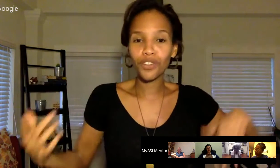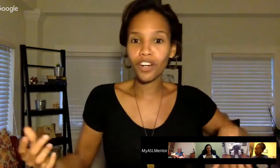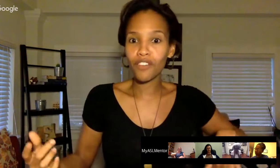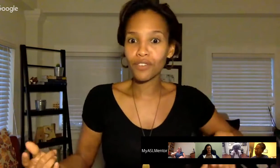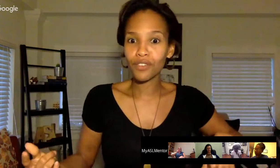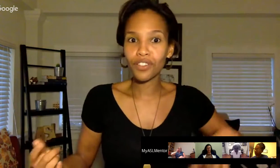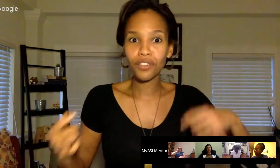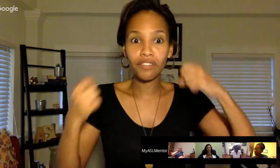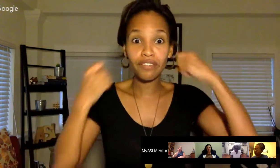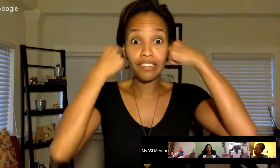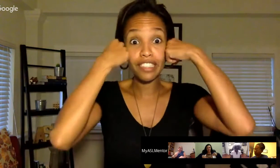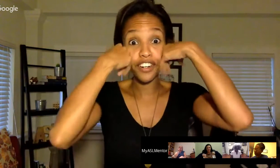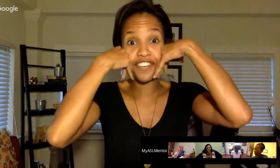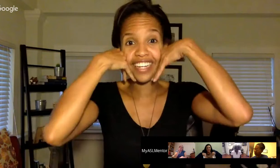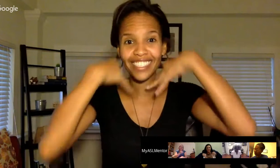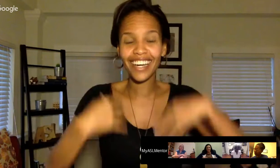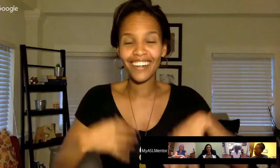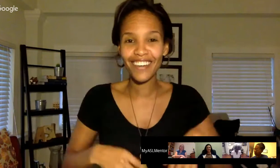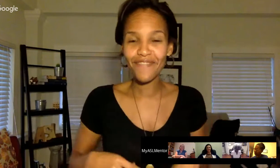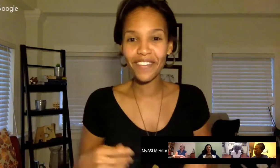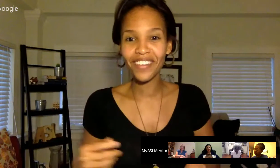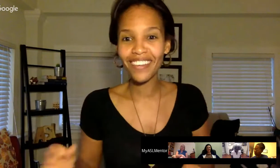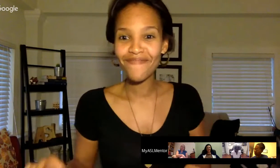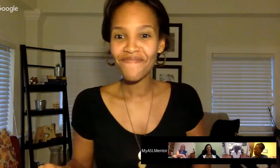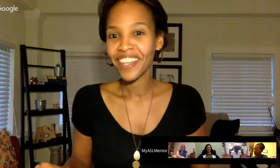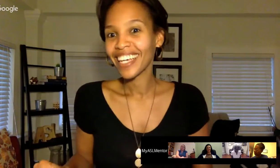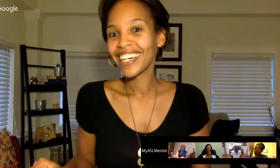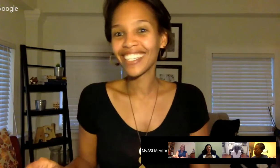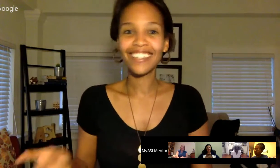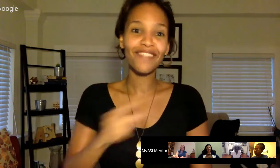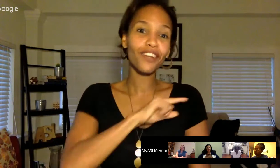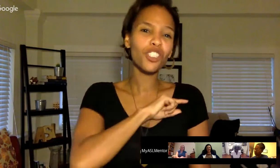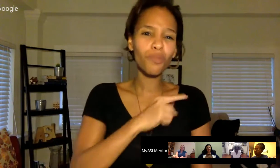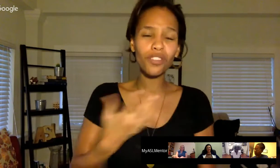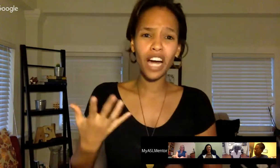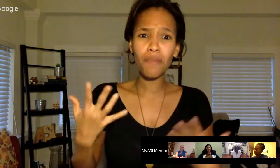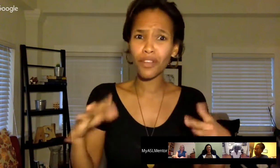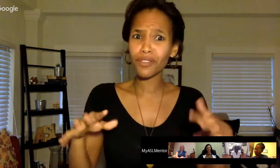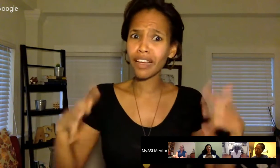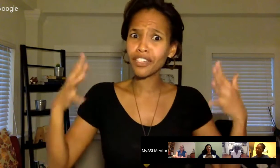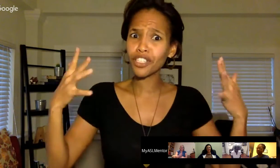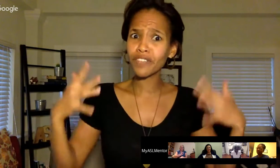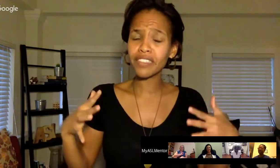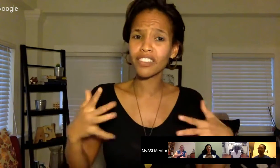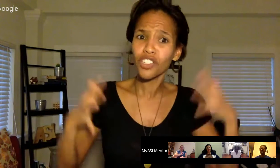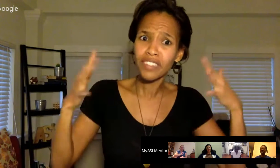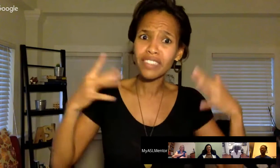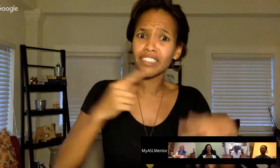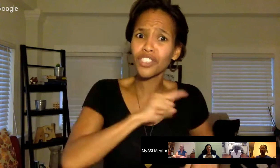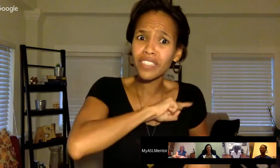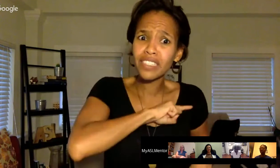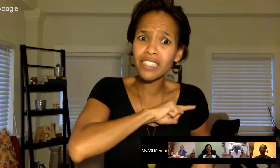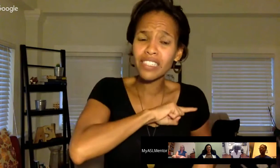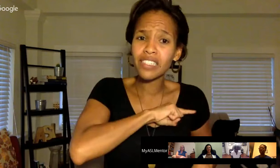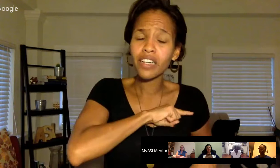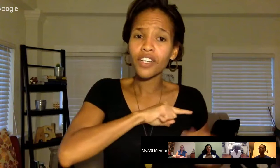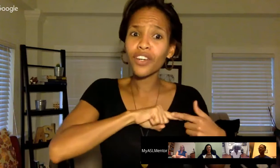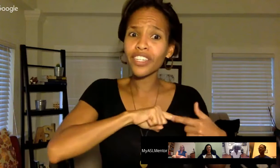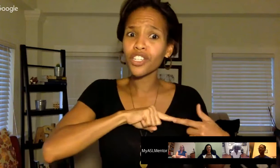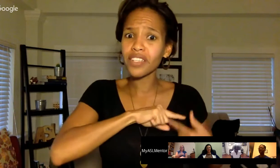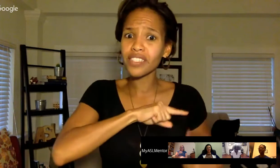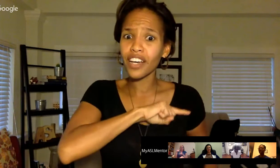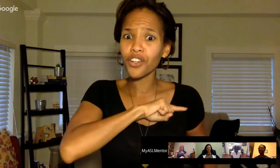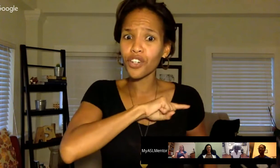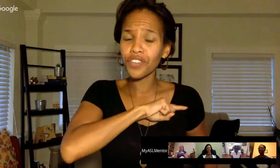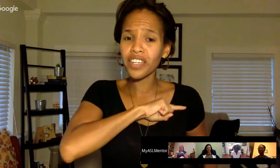I'm sure there are others too. Nervous. I don't know. Maybe. But those are the most common. There's a lot. Nervous. Nervous. Nervous. You